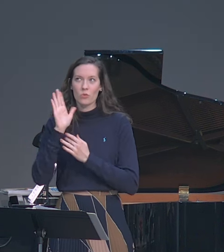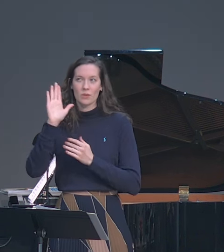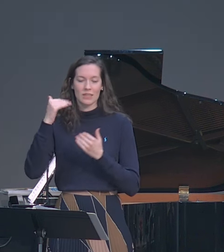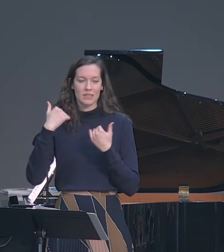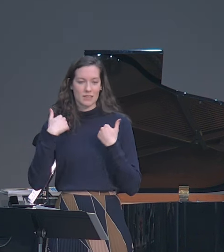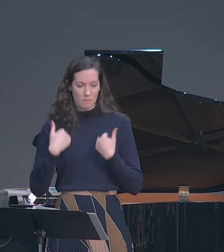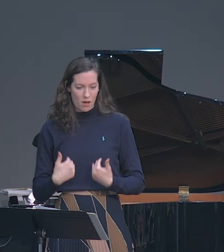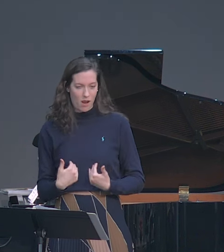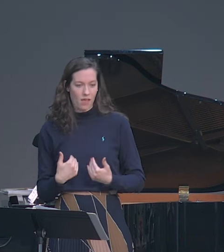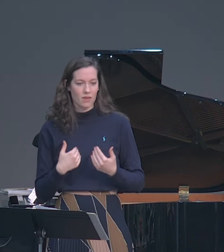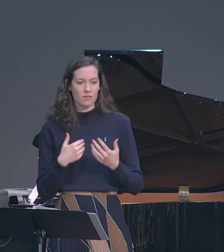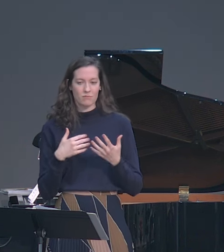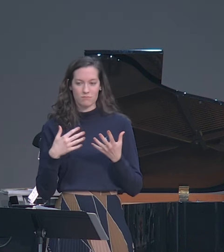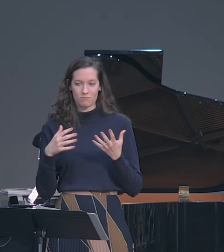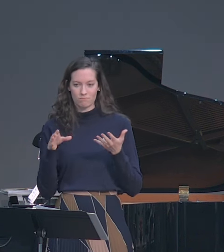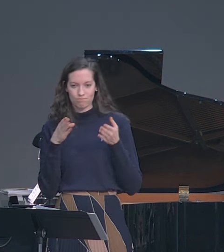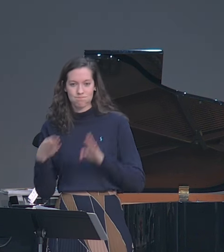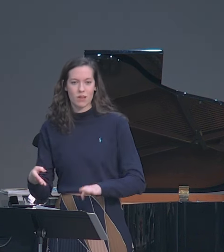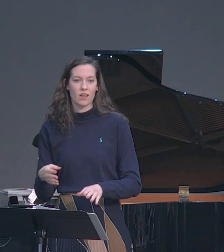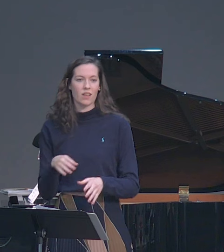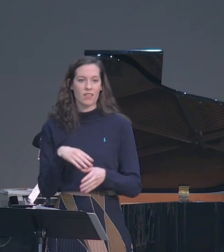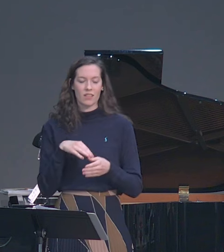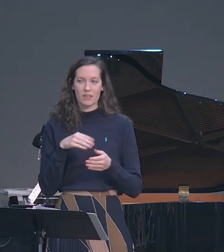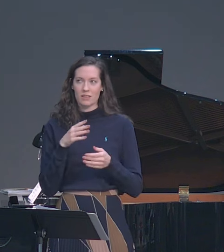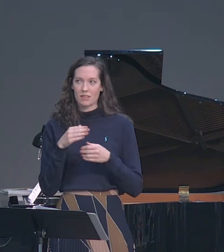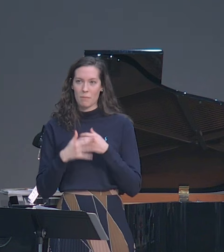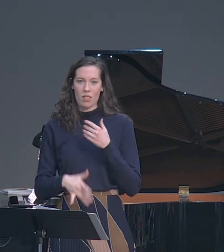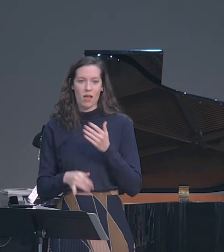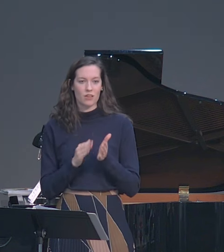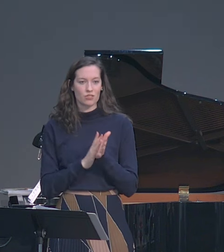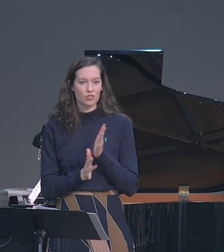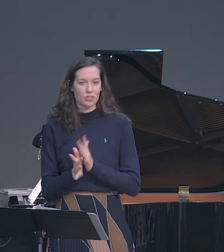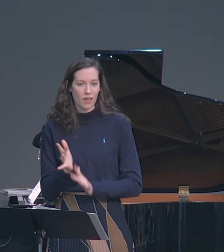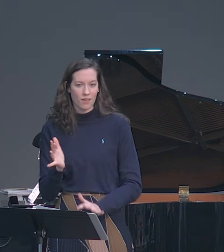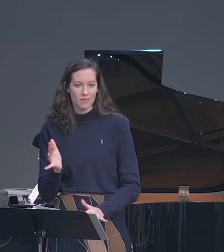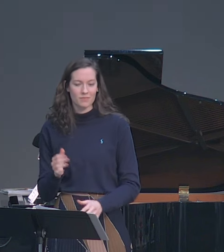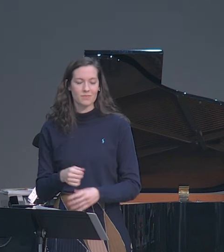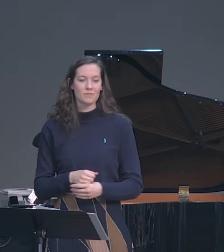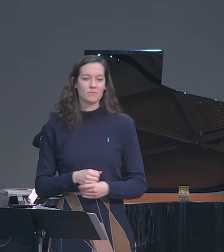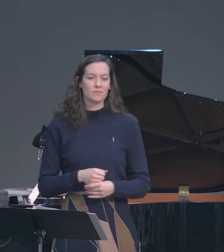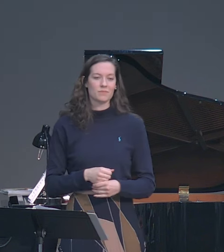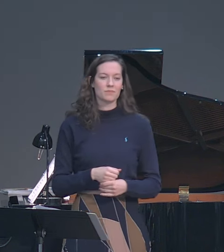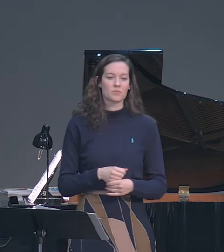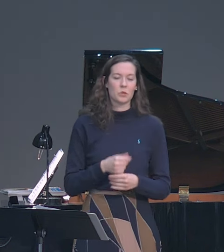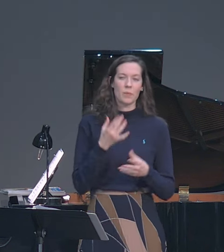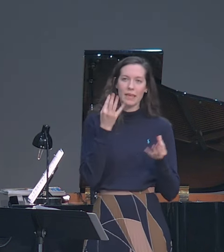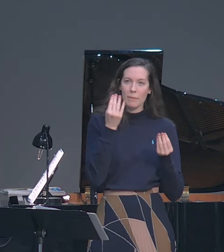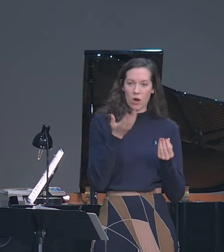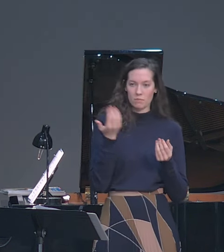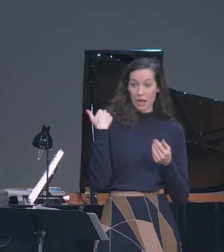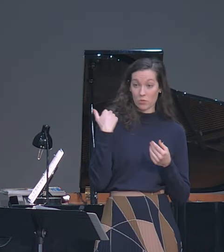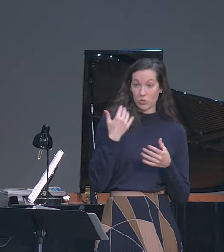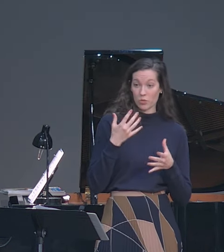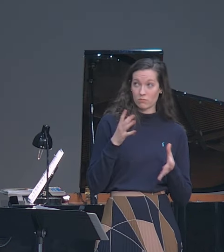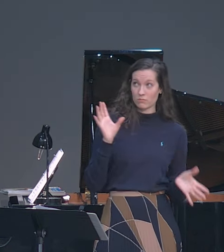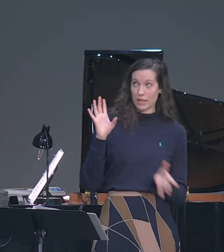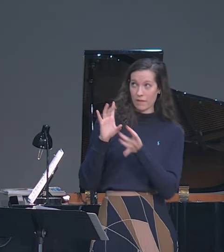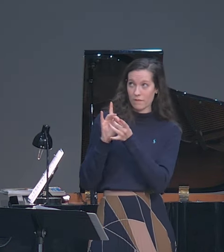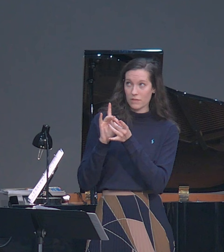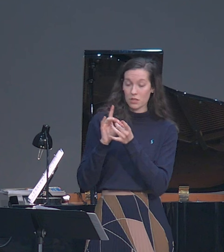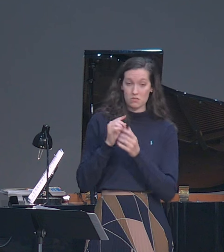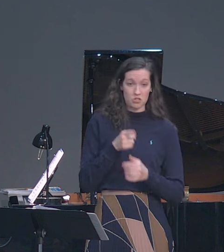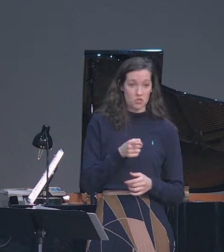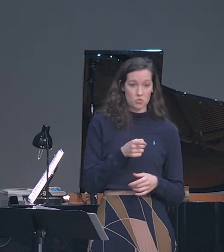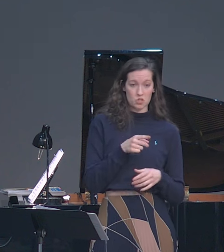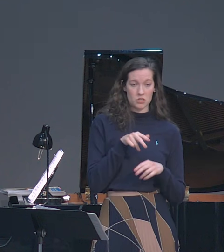shed blood of our Lord. So think about when you were saved. When you were saved, you didn't just sit back and